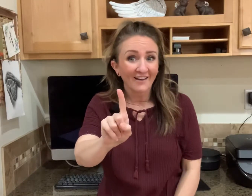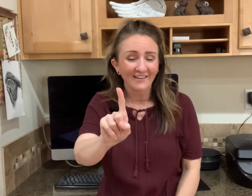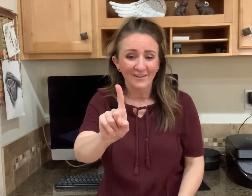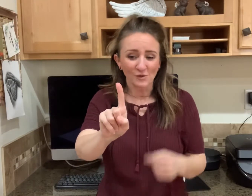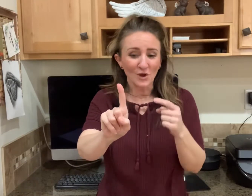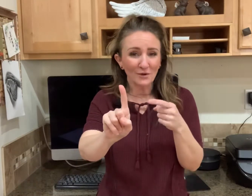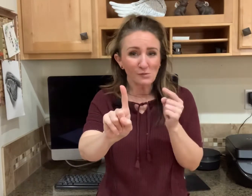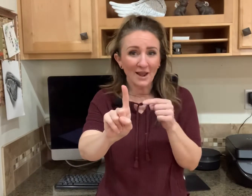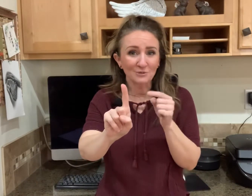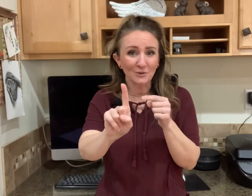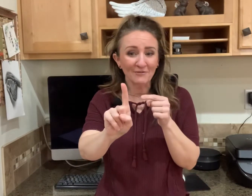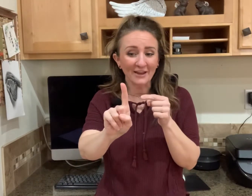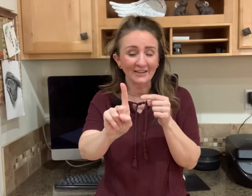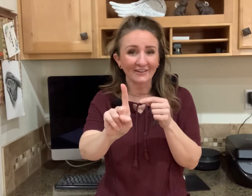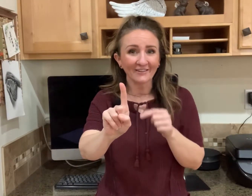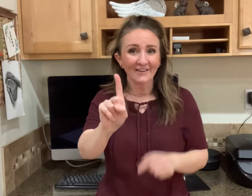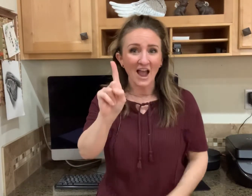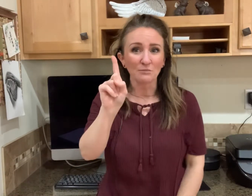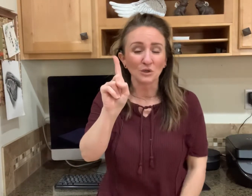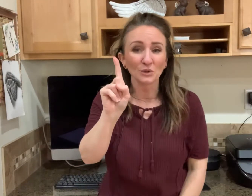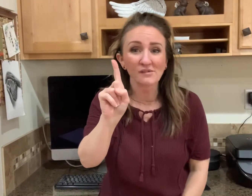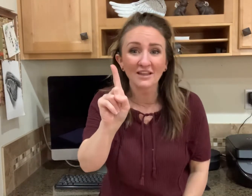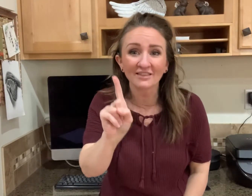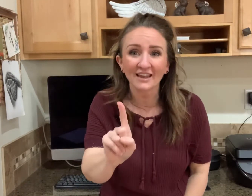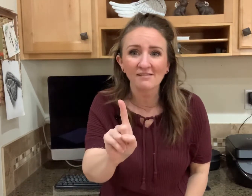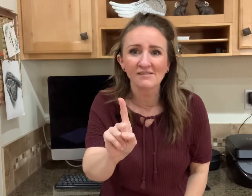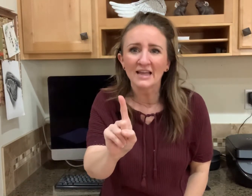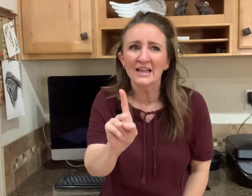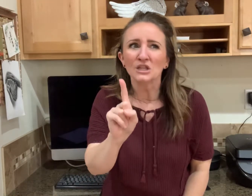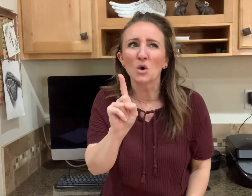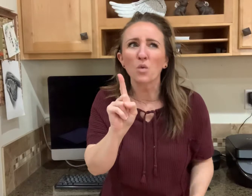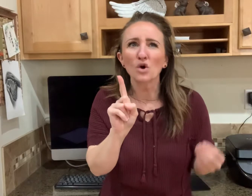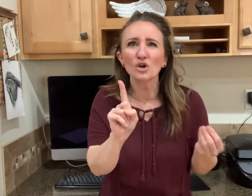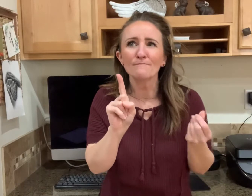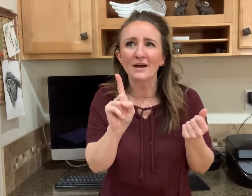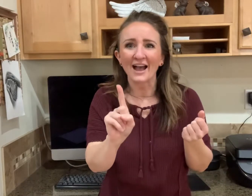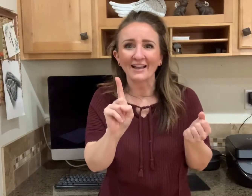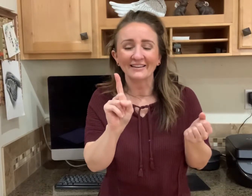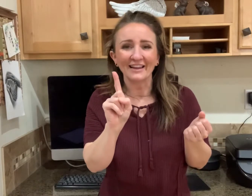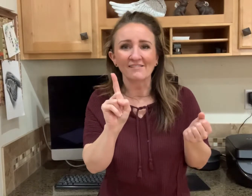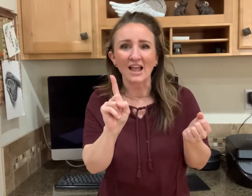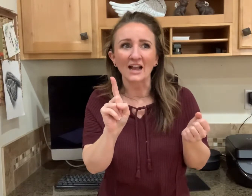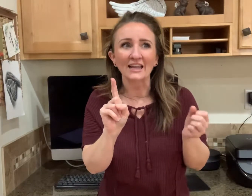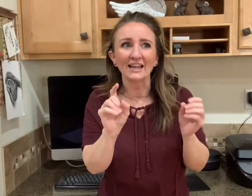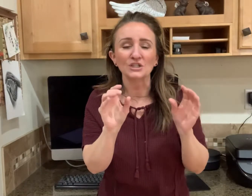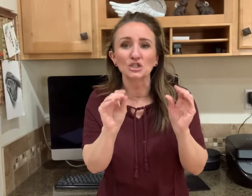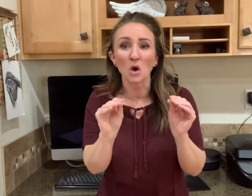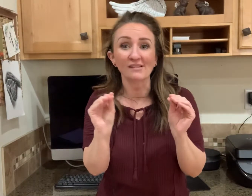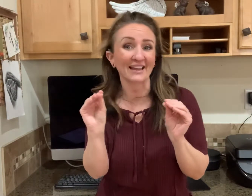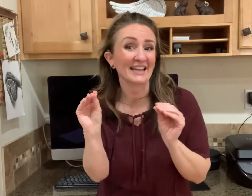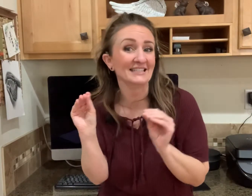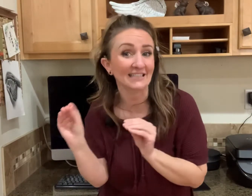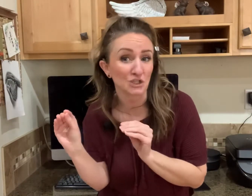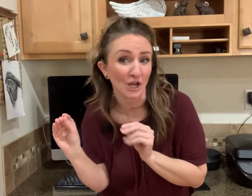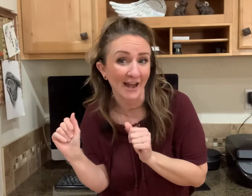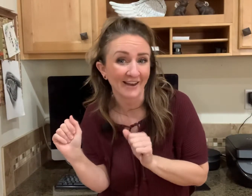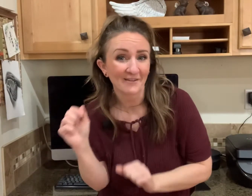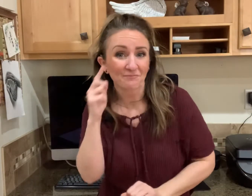So notice what I'm doing right here. I'm using this. The word but it shows a condition. So